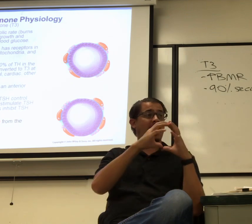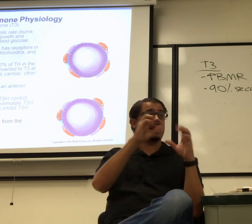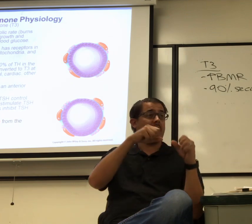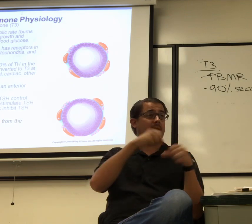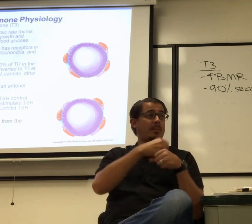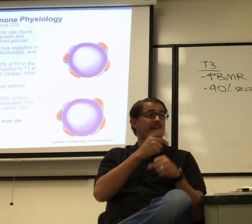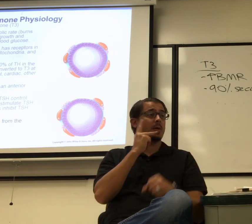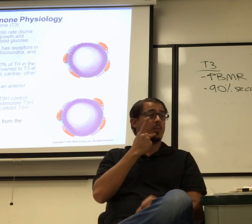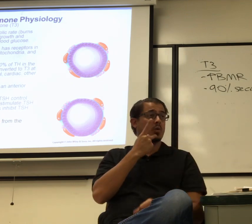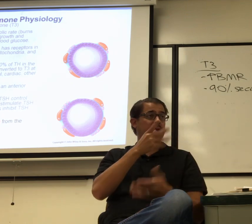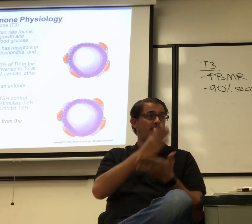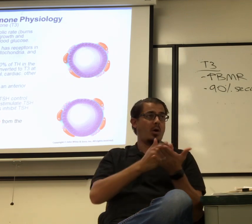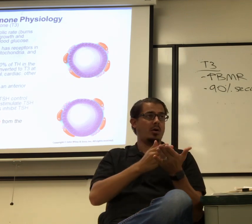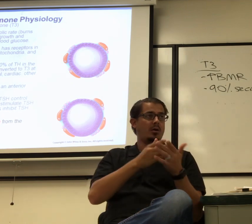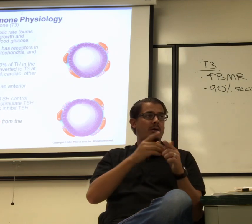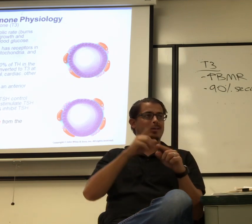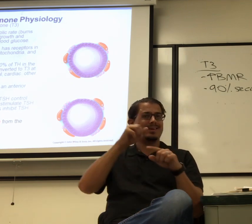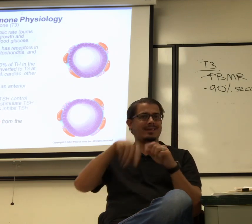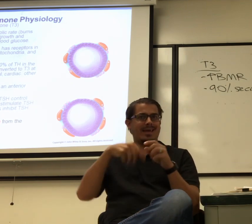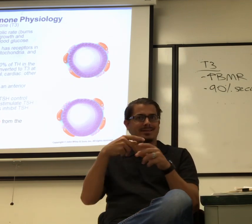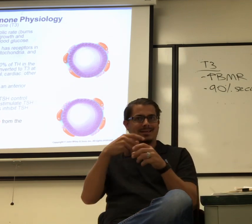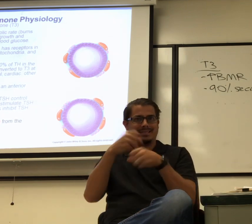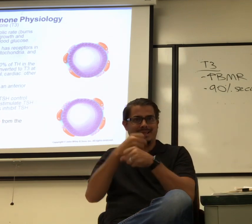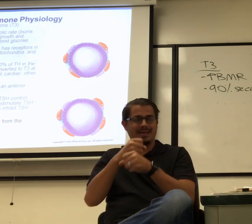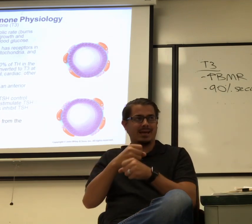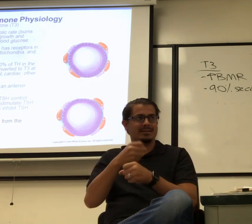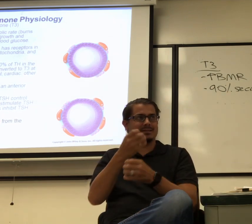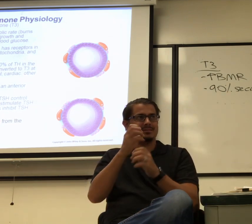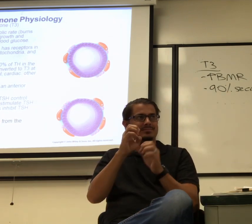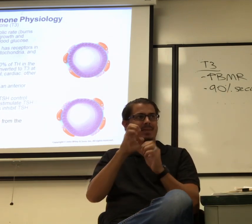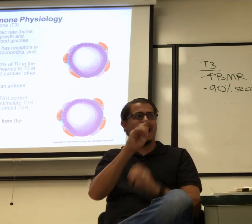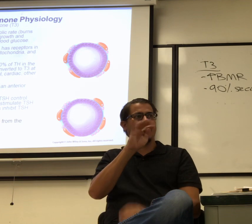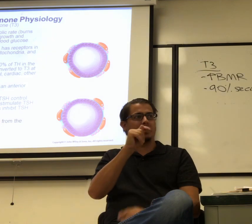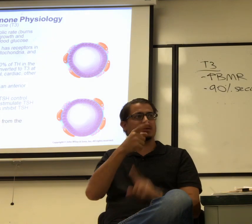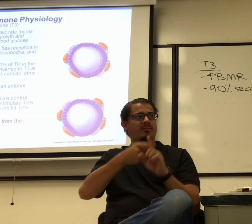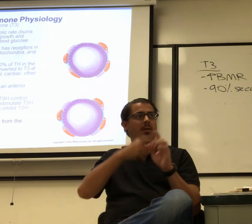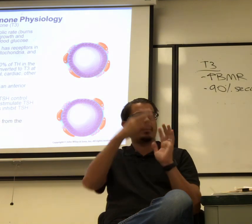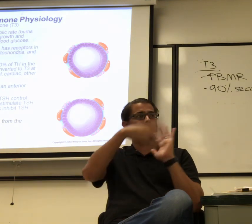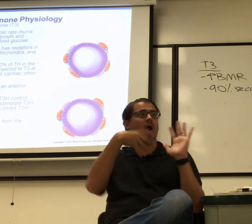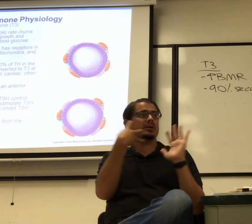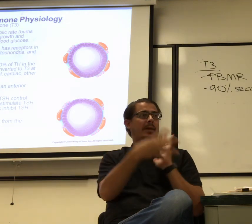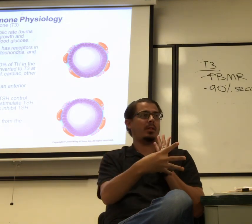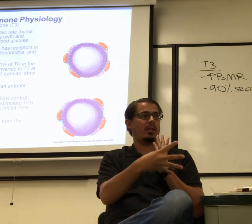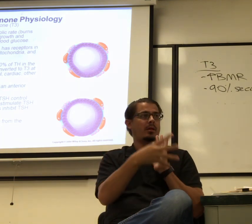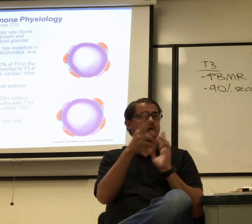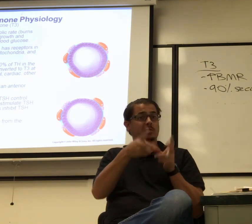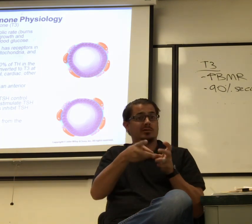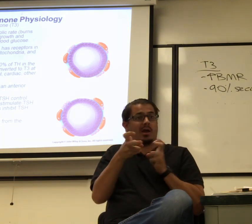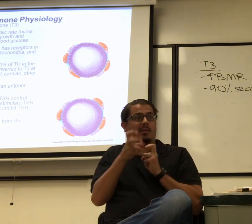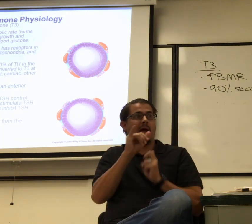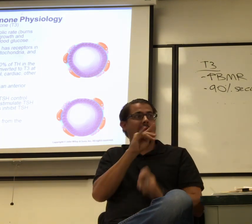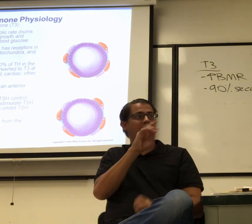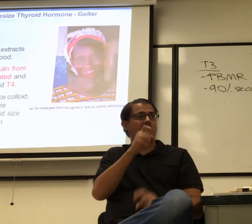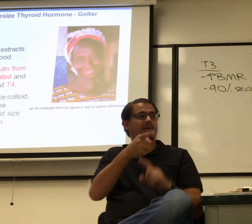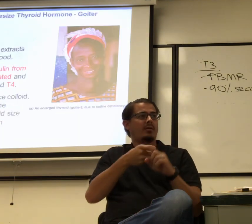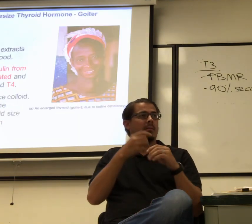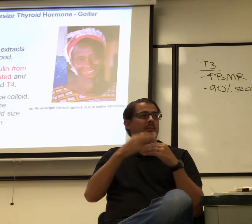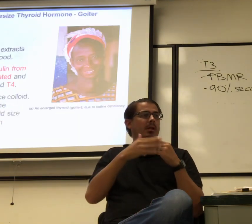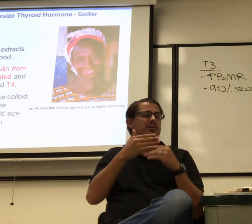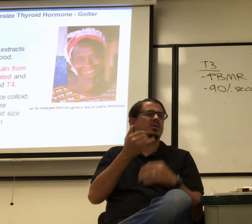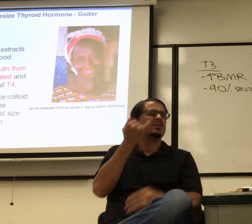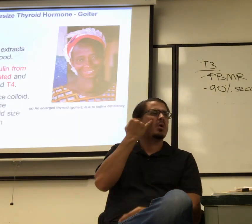Now, the other thing is you need iodine for synthesis. So cells can make the protein part, but they can't synthesize elements of the periodic table.